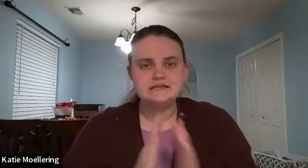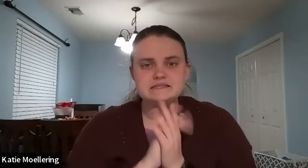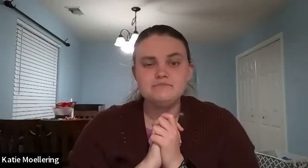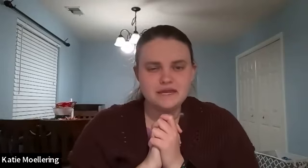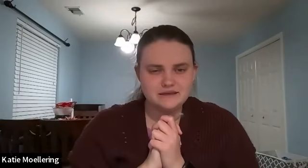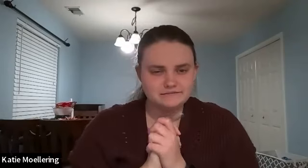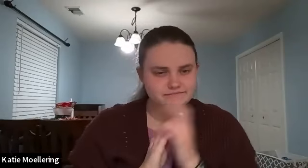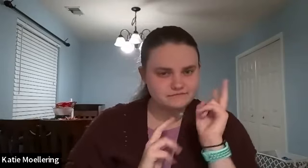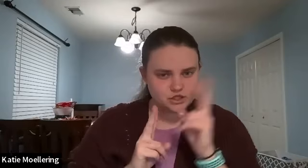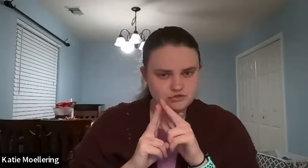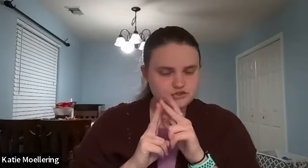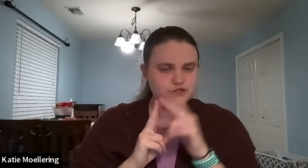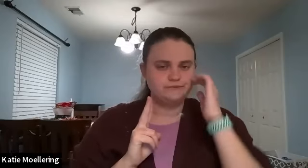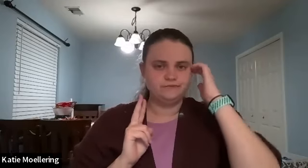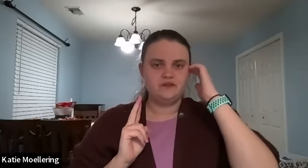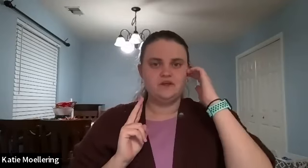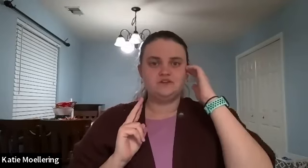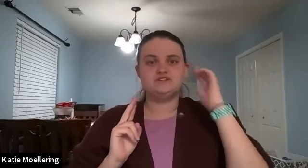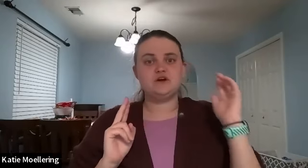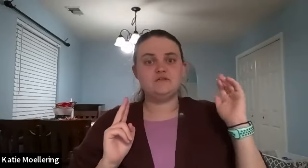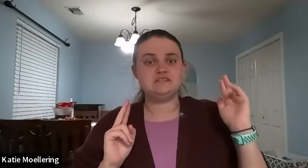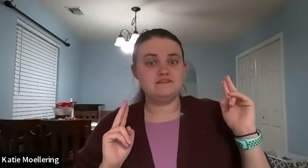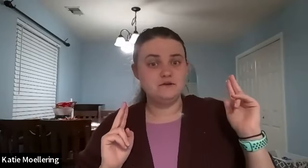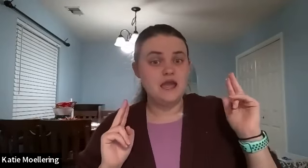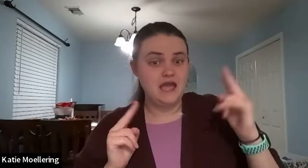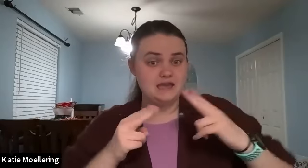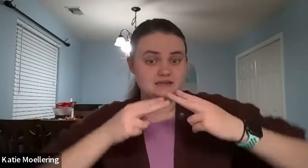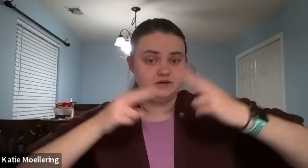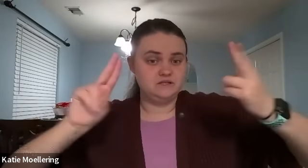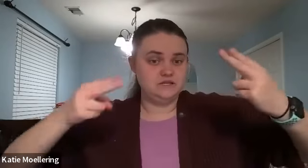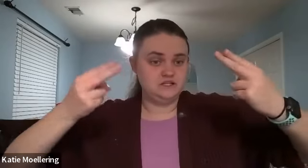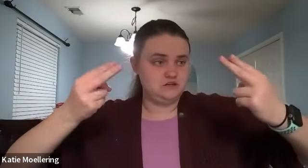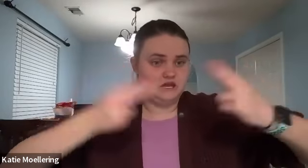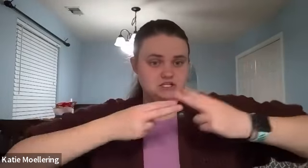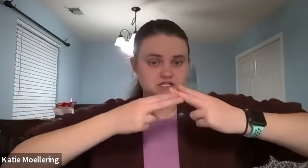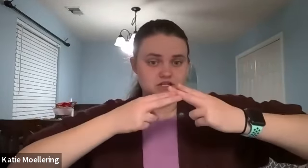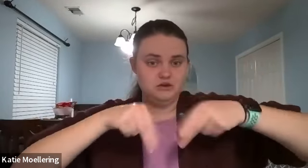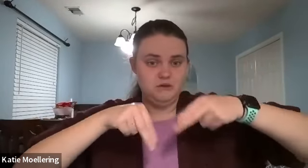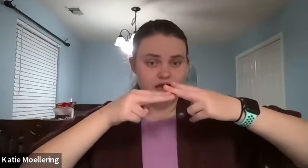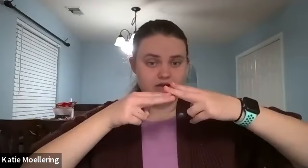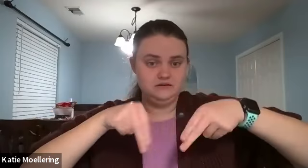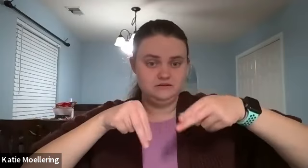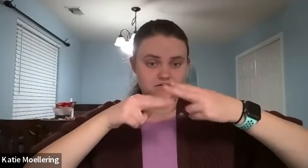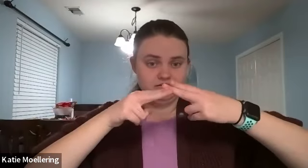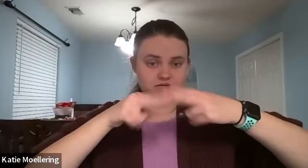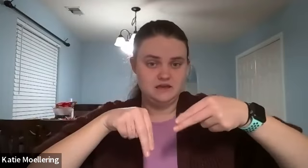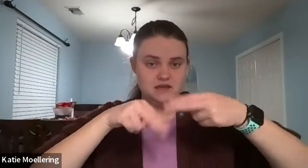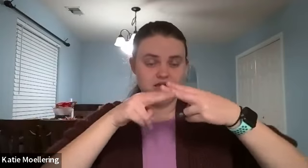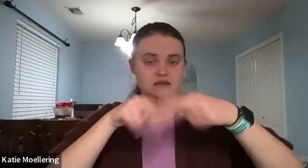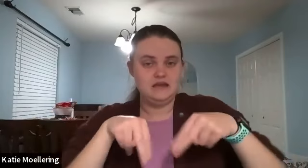Eggs and bacon. Those are two. So the sign for egg is going to be two H's and you go egg, egg. And